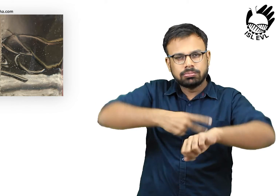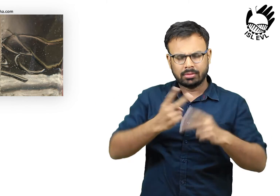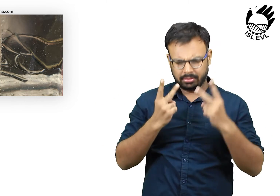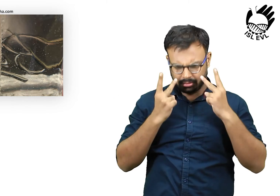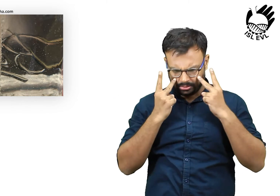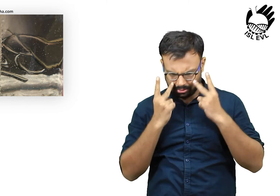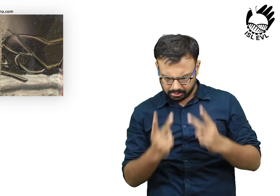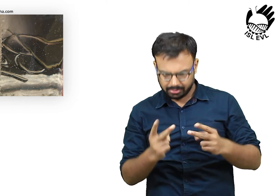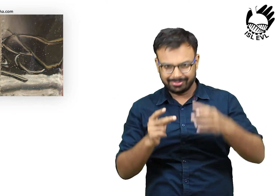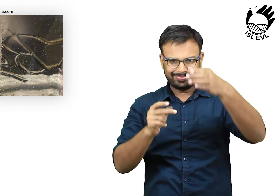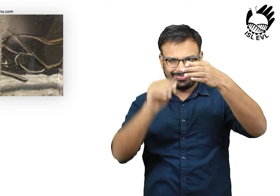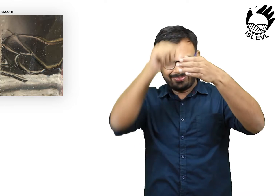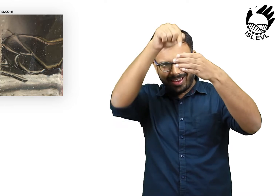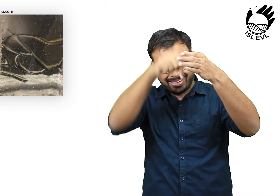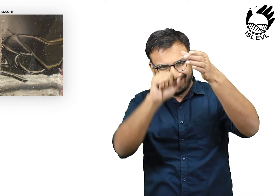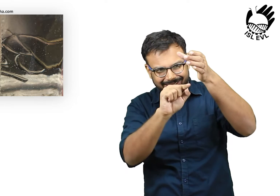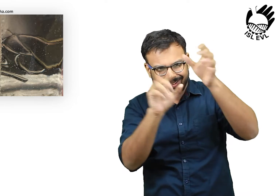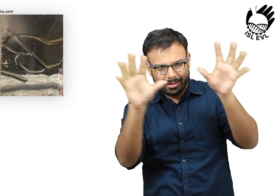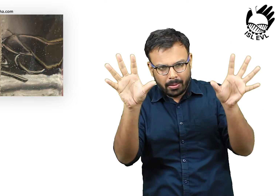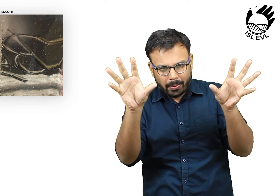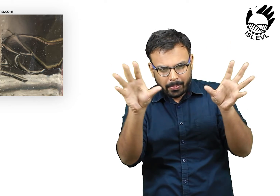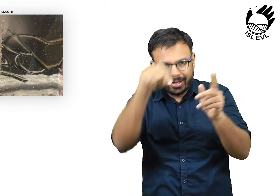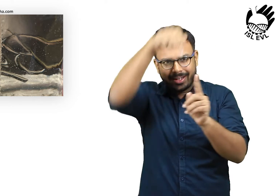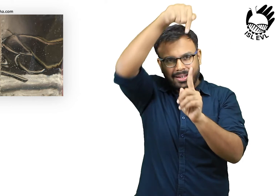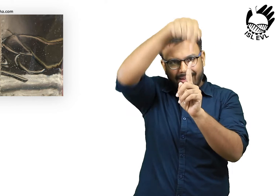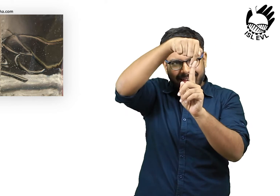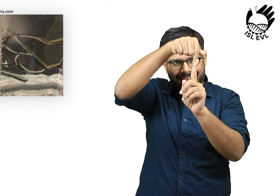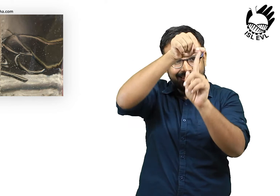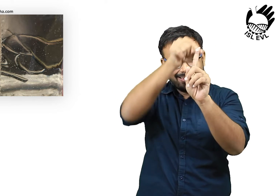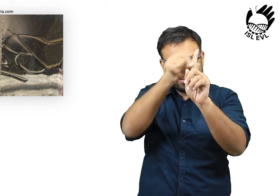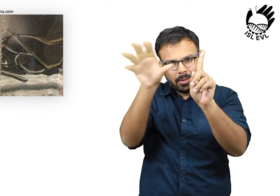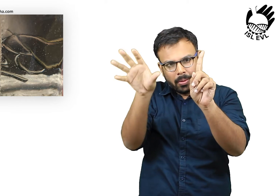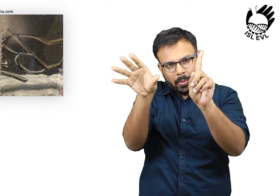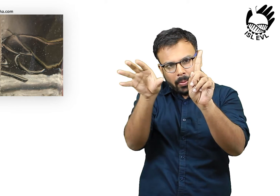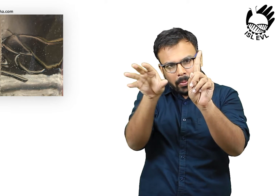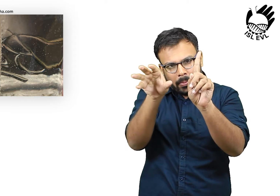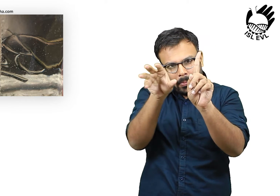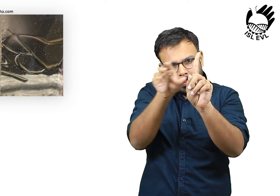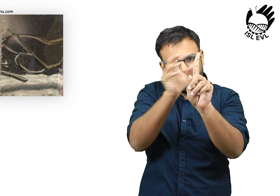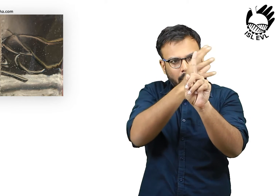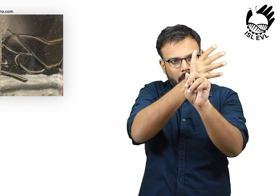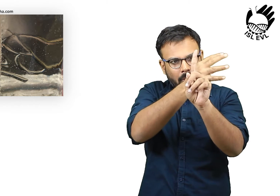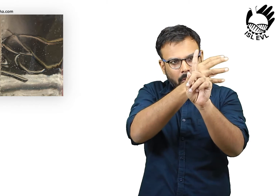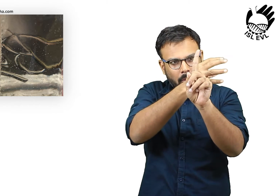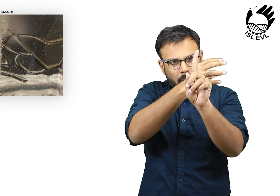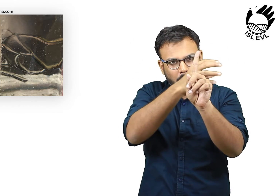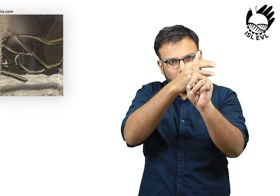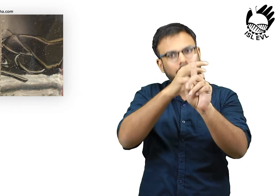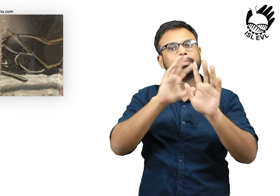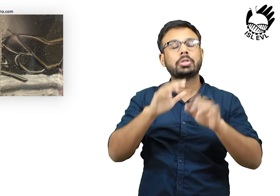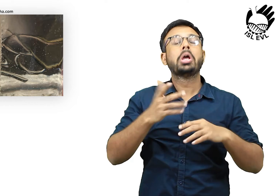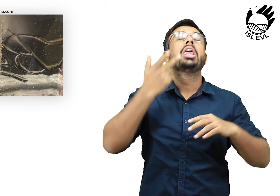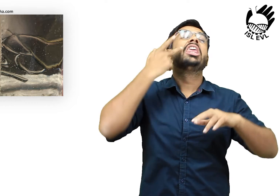After a few hours, crystal can often be seen at the bottom of the cup,